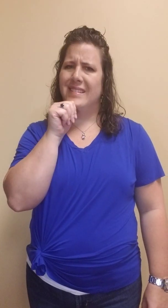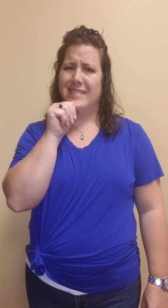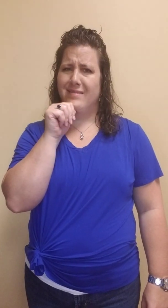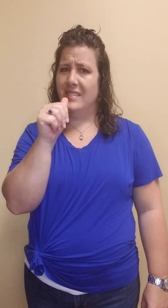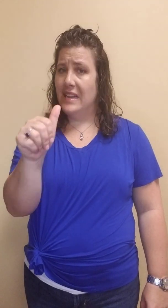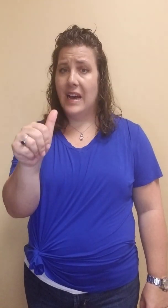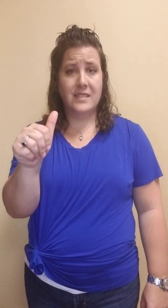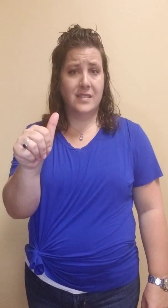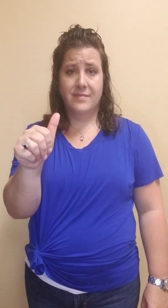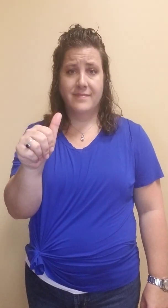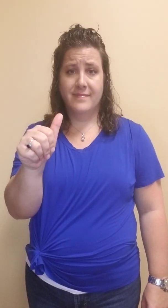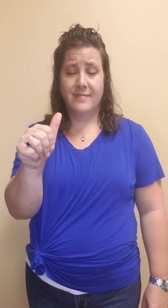not,